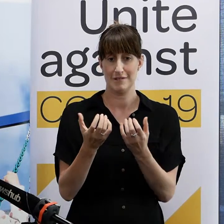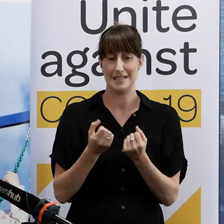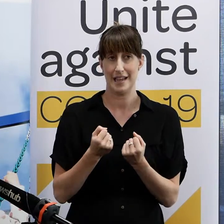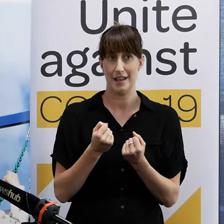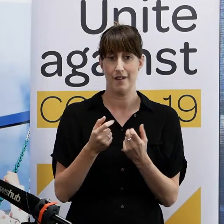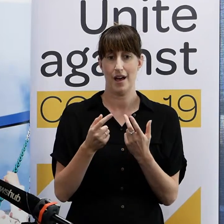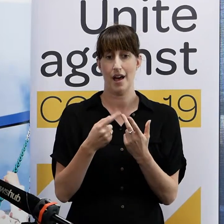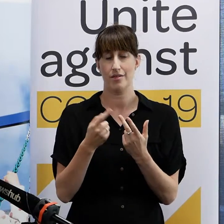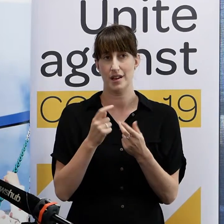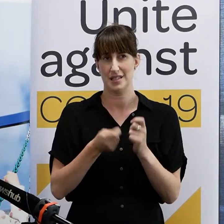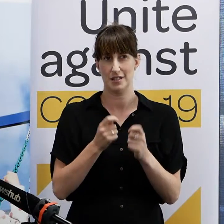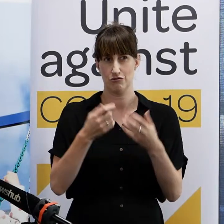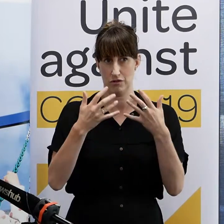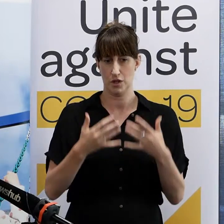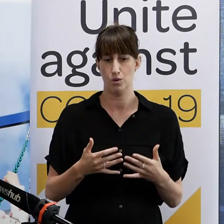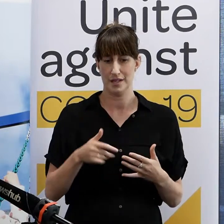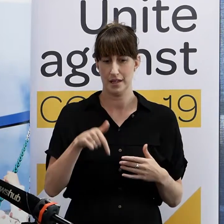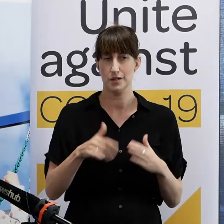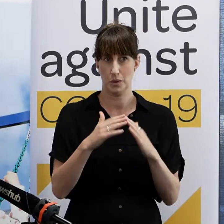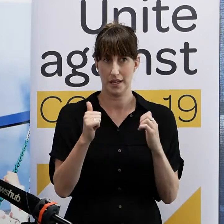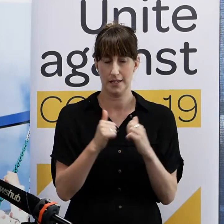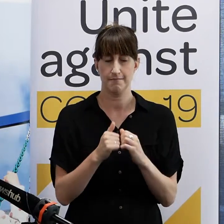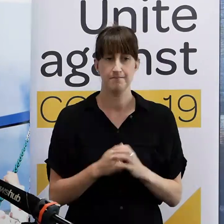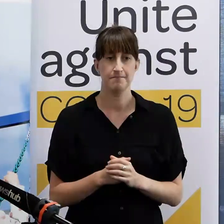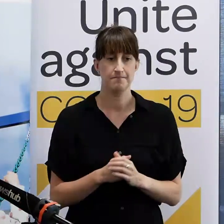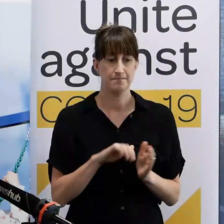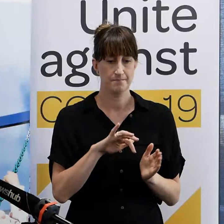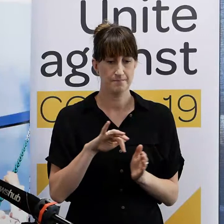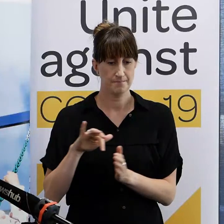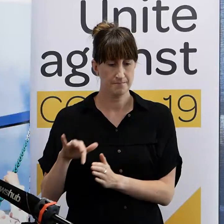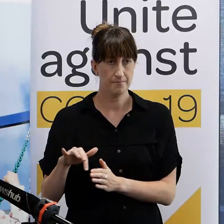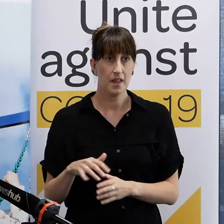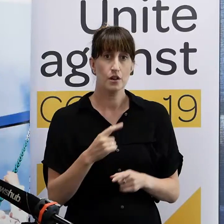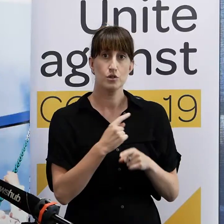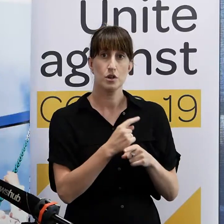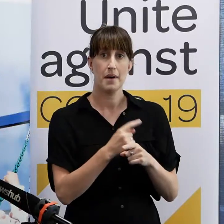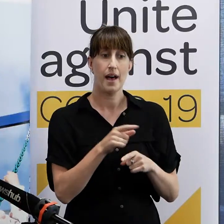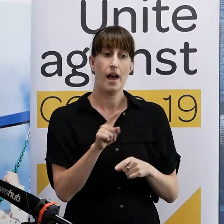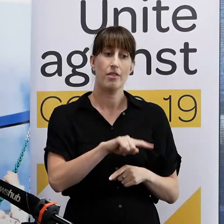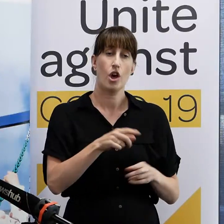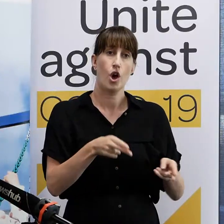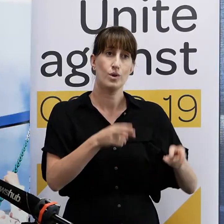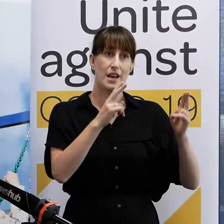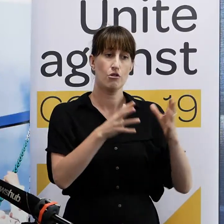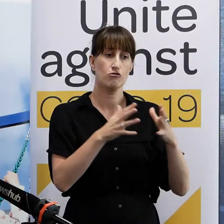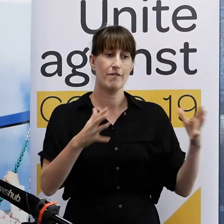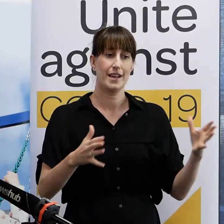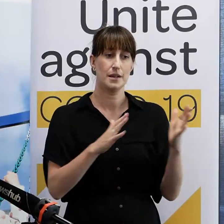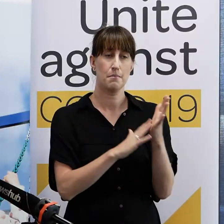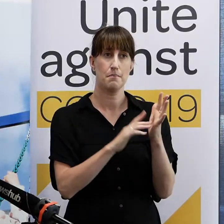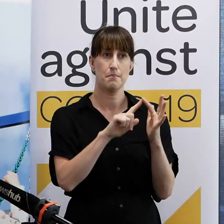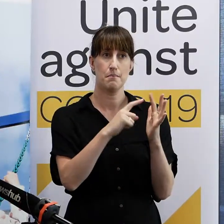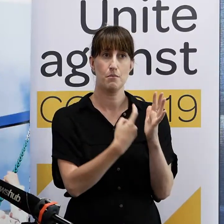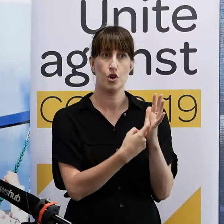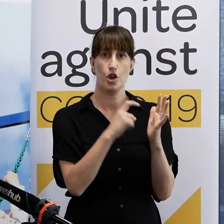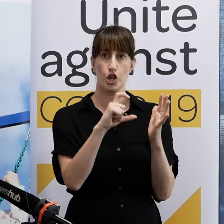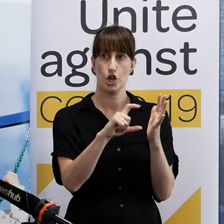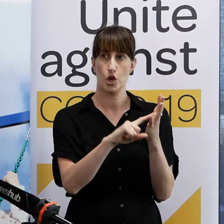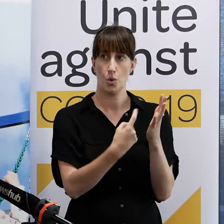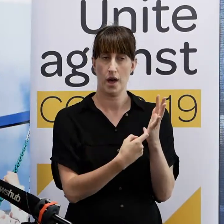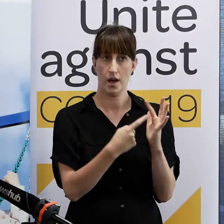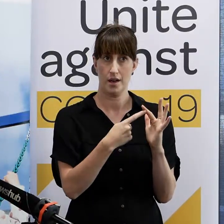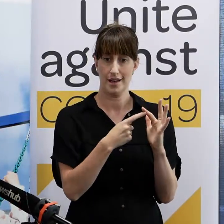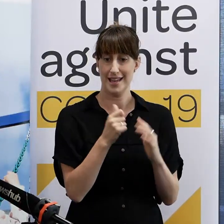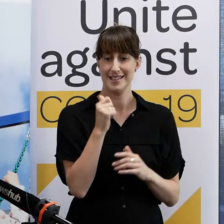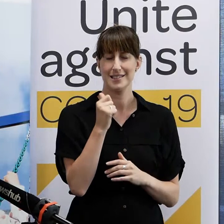over the weekend. In terms of the Grand Mercure, as you will be aware, yesterday we announced that as part of the investigation into the